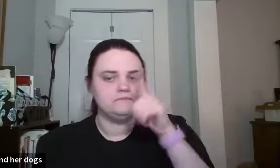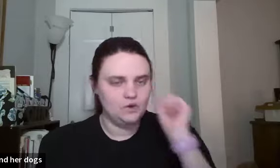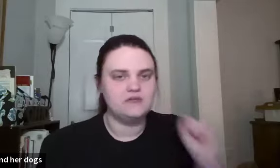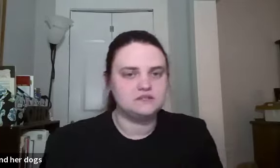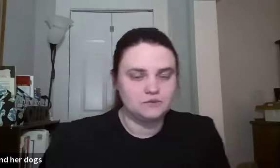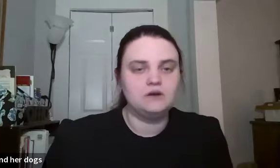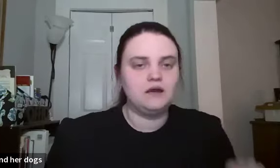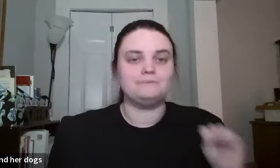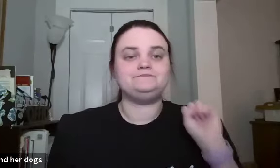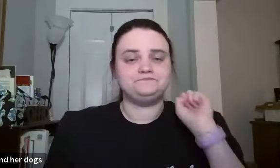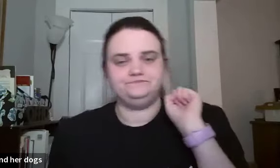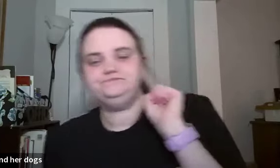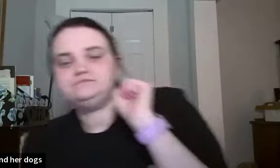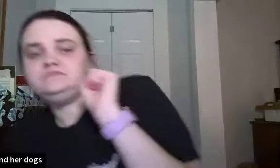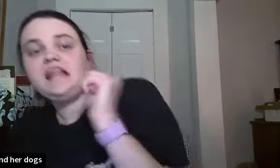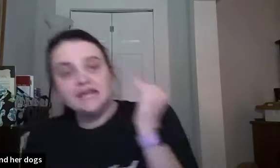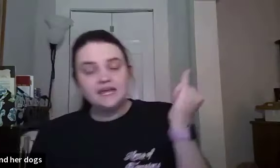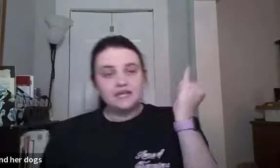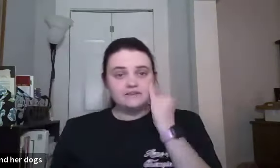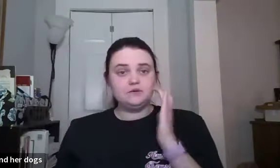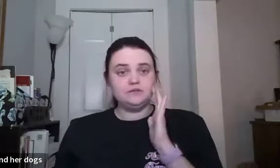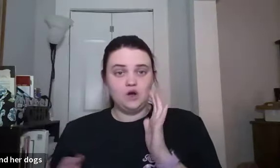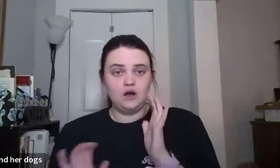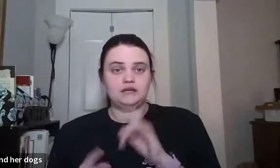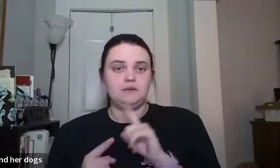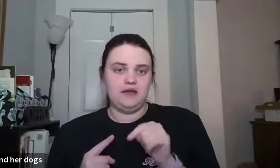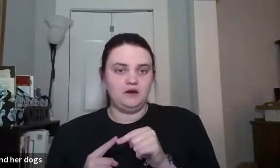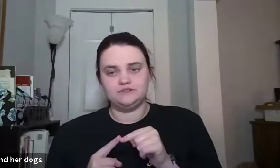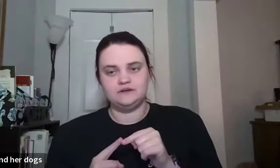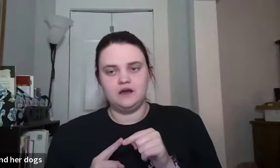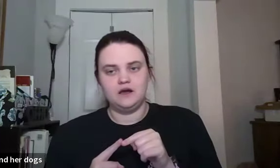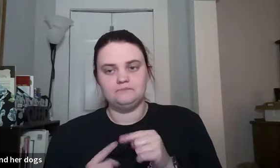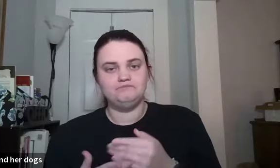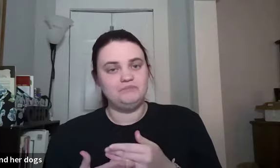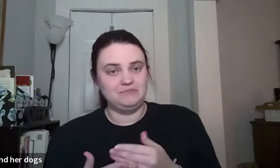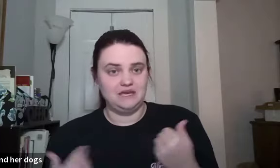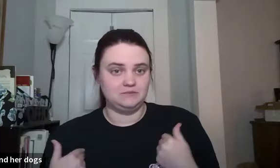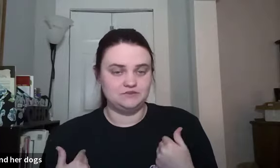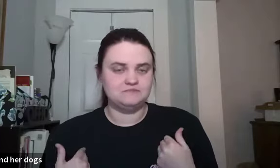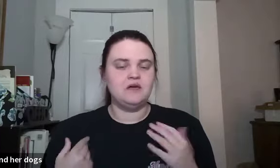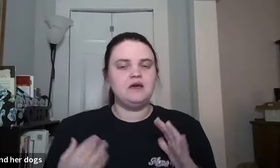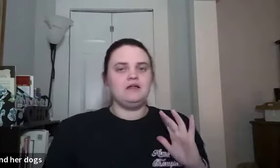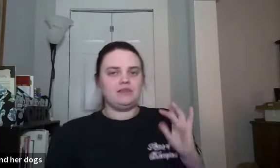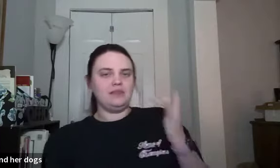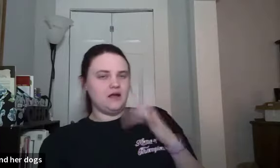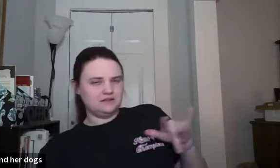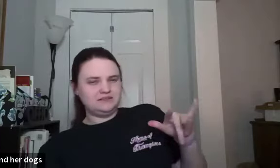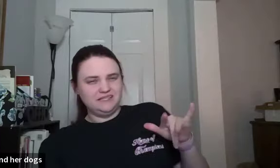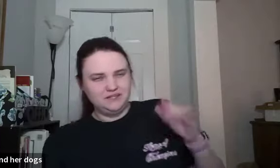Oh, that's a good one. Okay. If you were talking about baby animals, luckily,